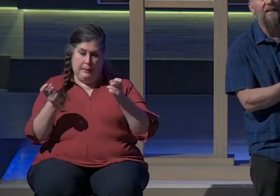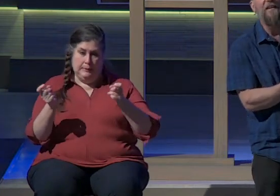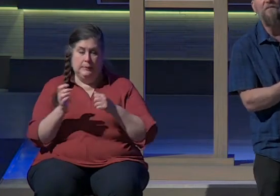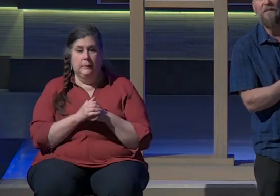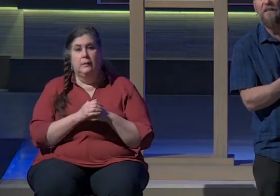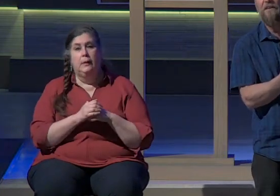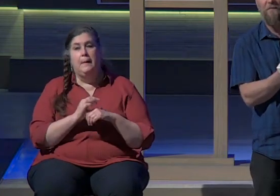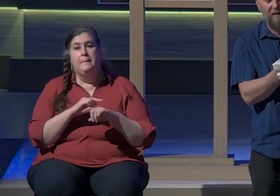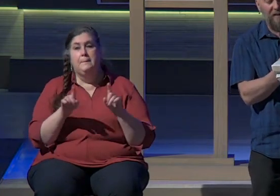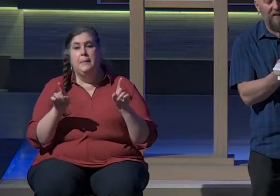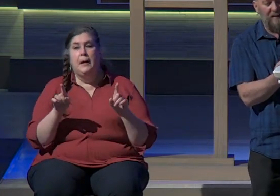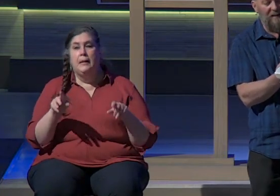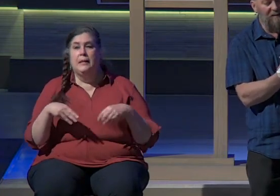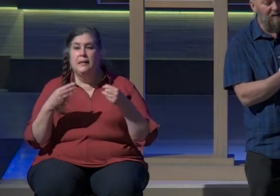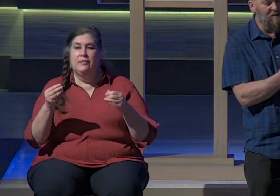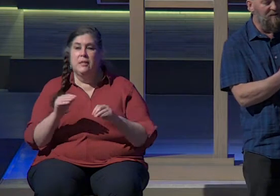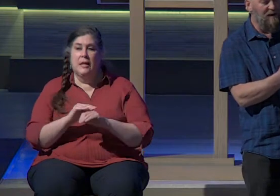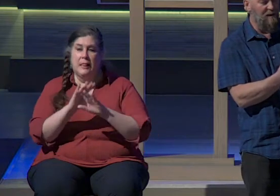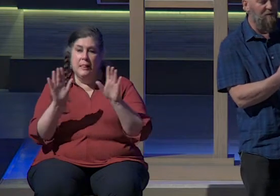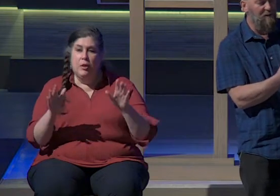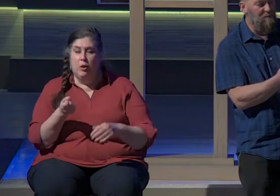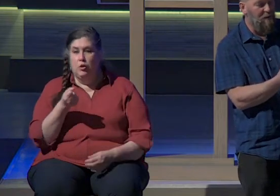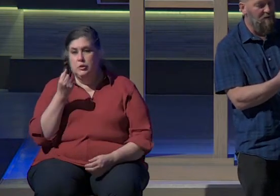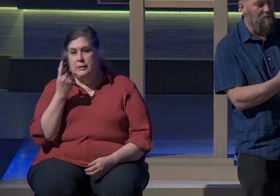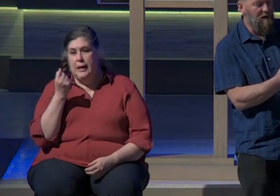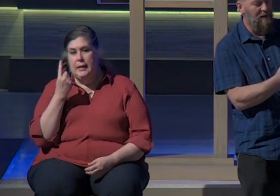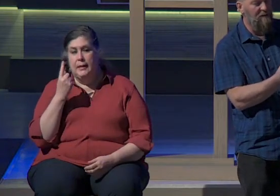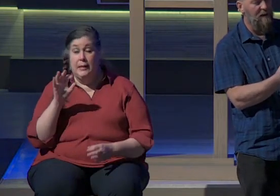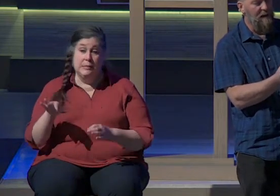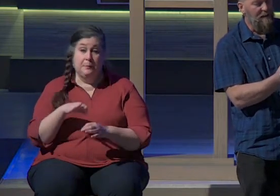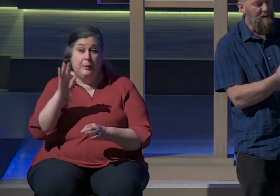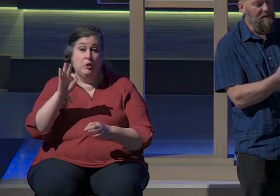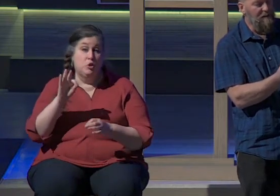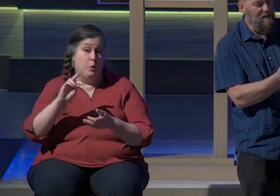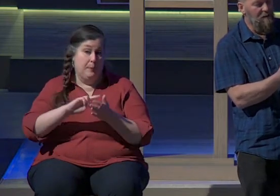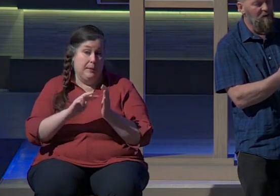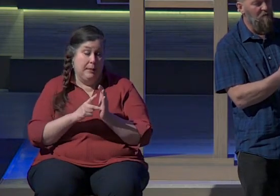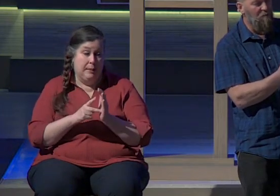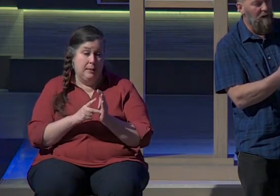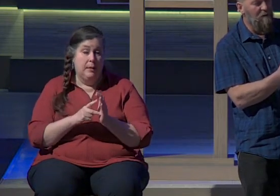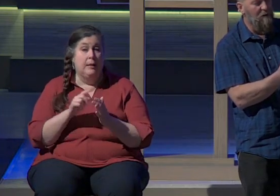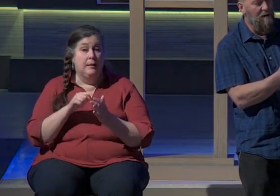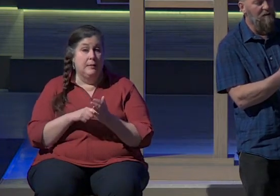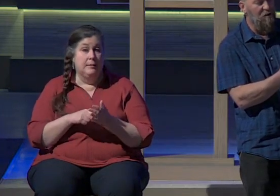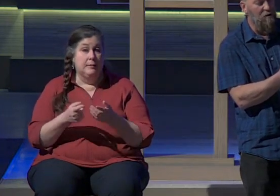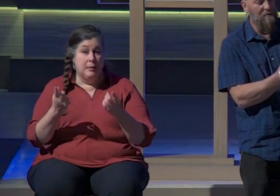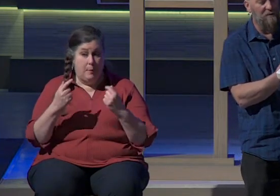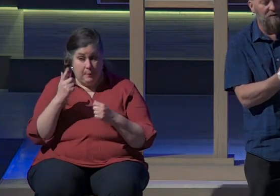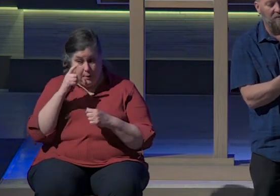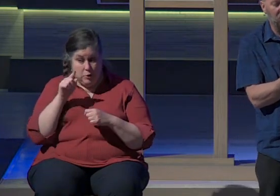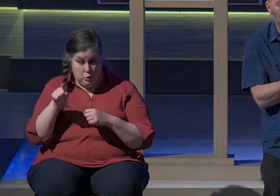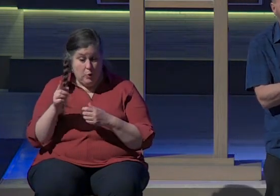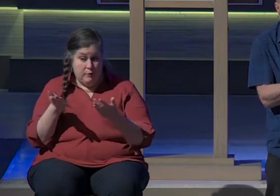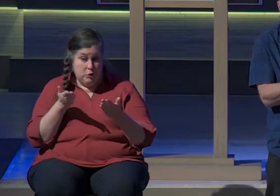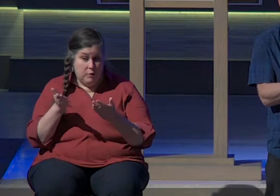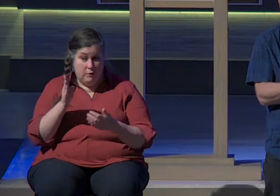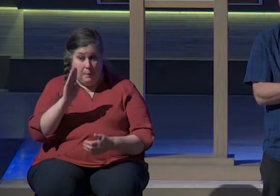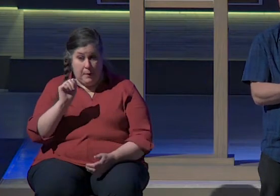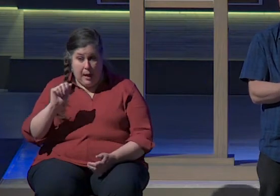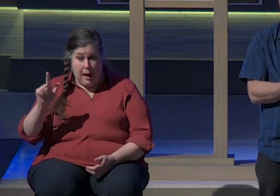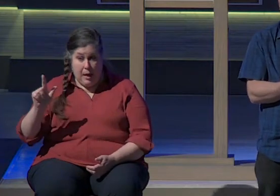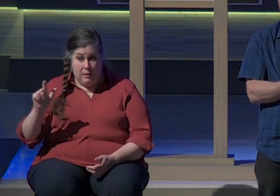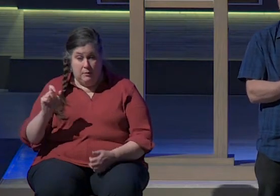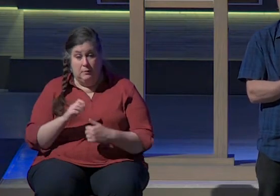But he gives it a very clear understanding, a very spiritual meaning. Look, this is coming directly because you have served the